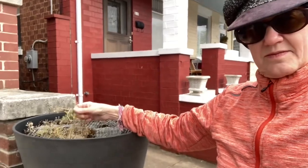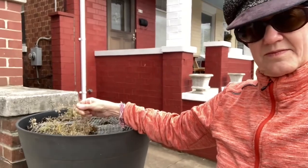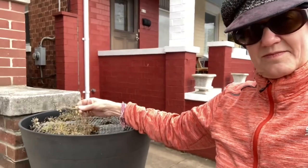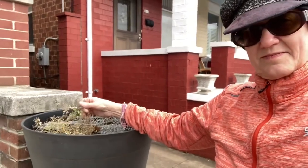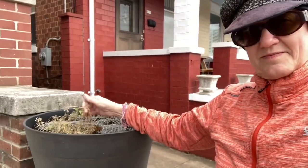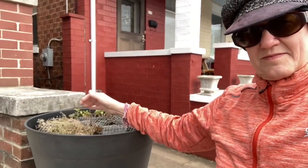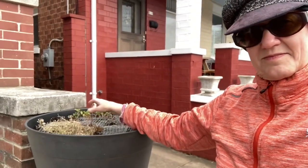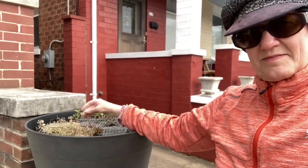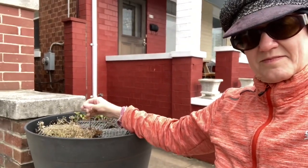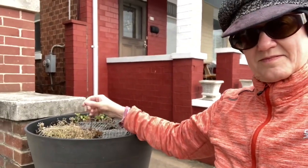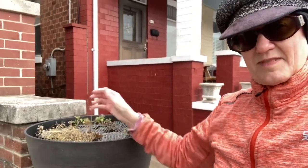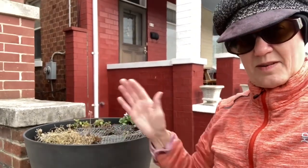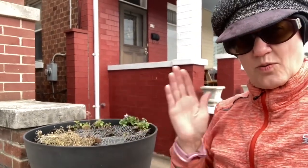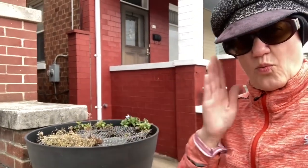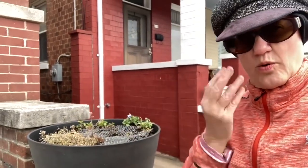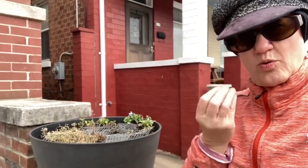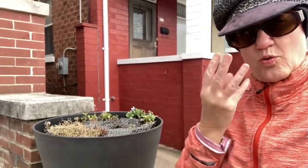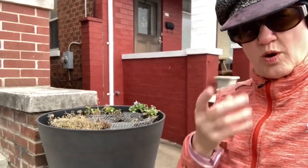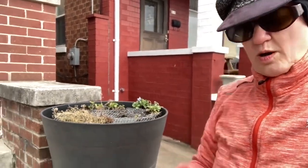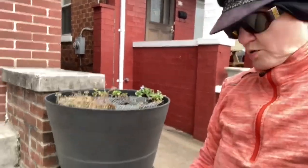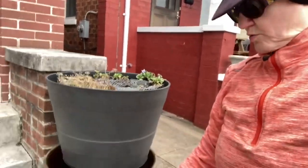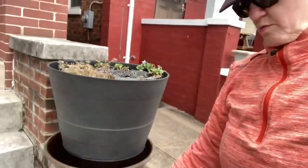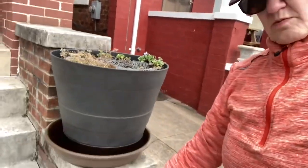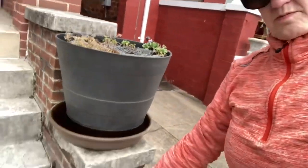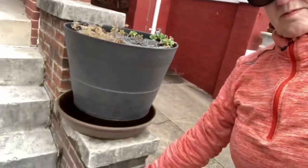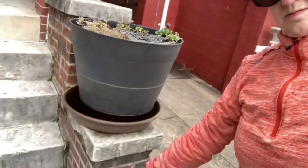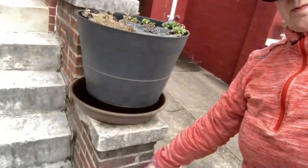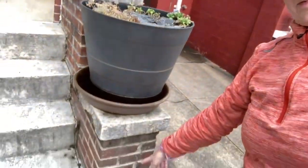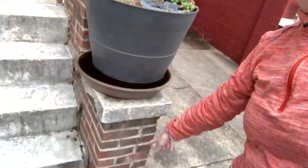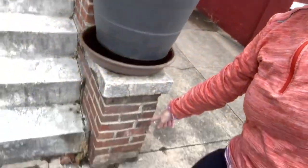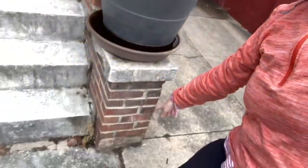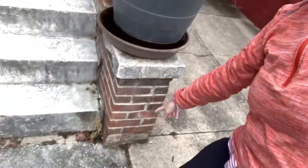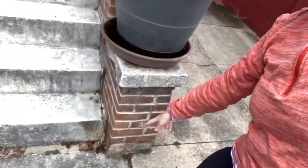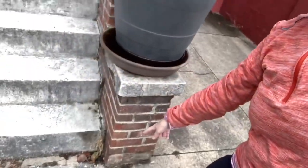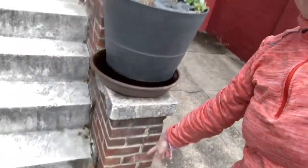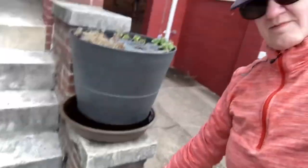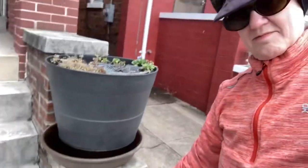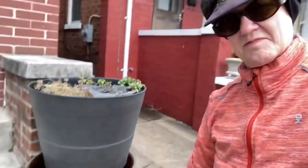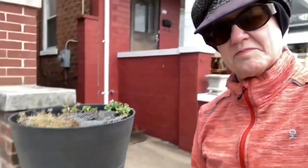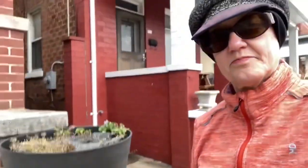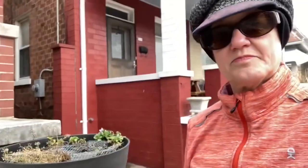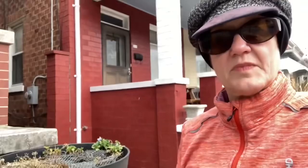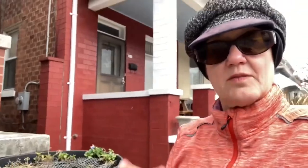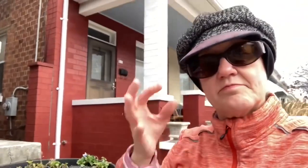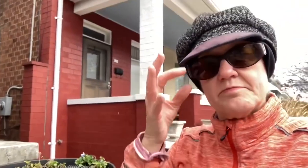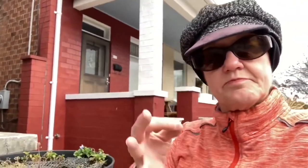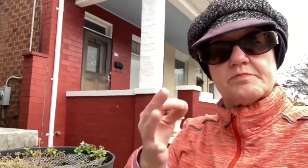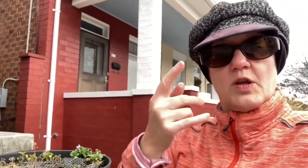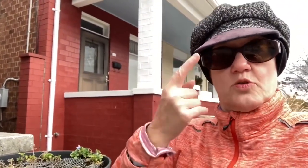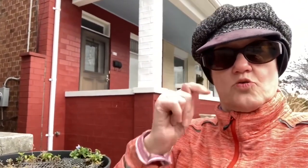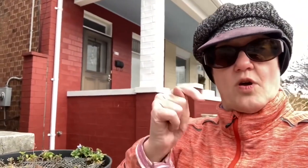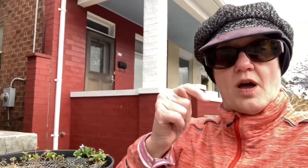self-seeding. Here's some old ones. It also grows down here along the